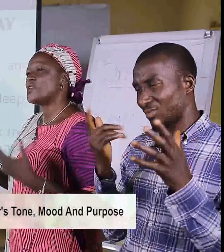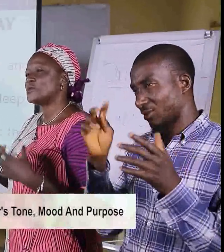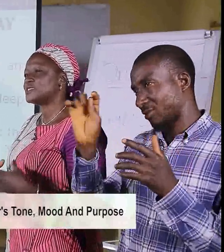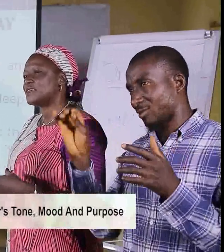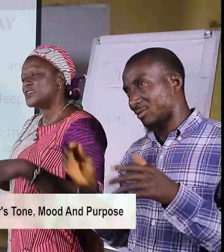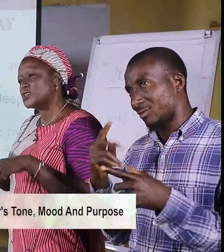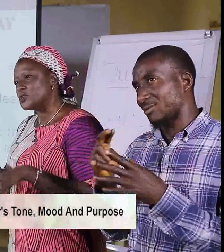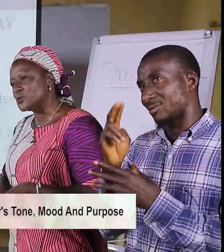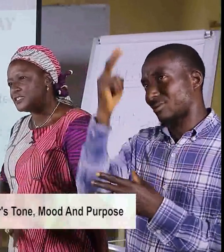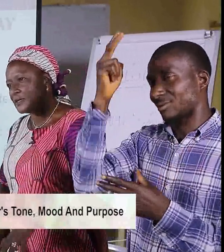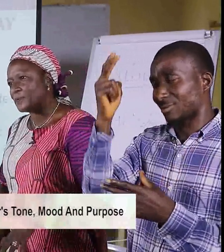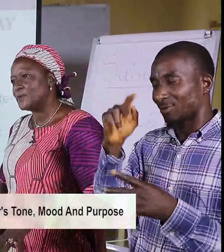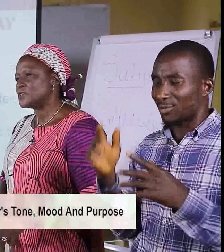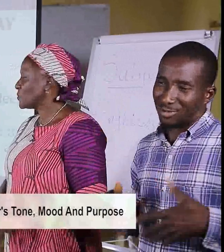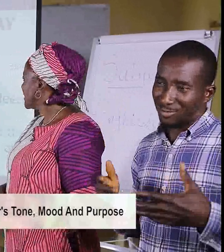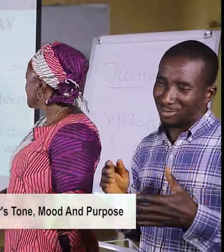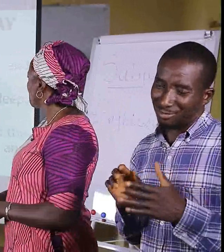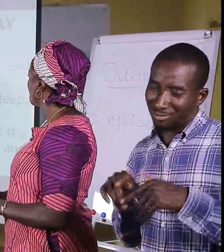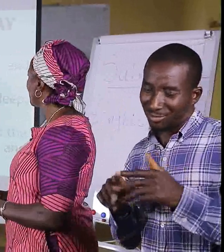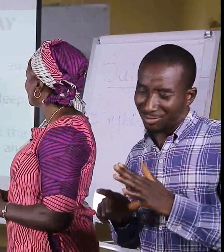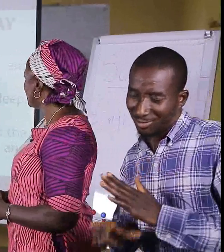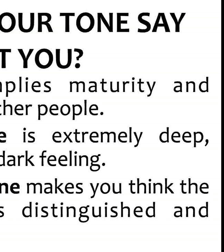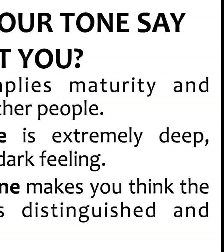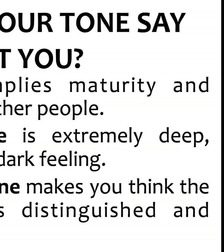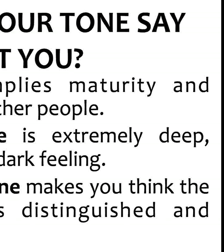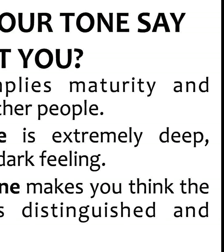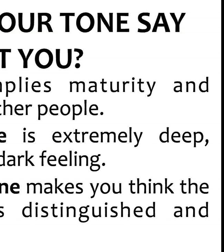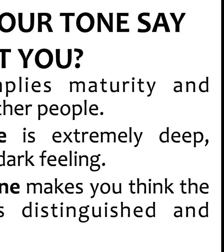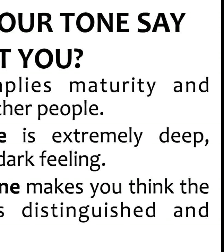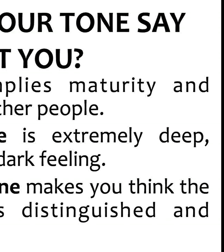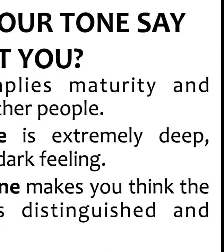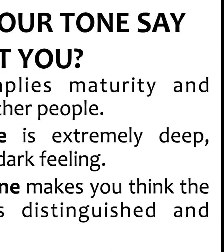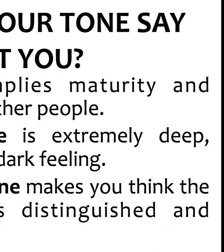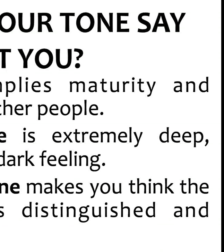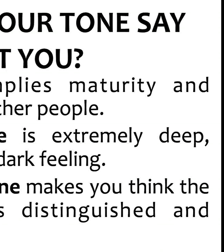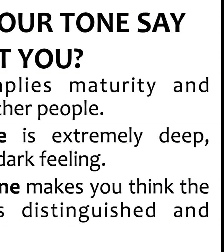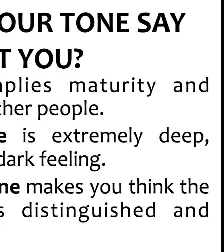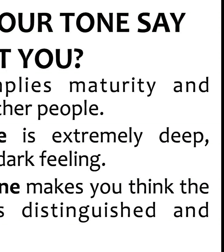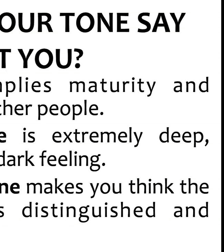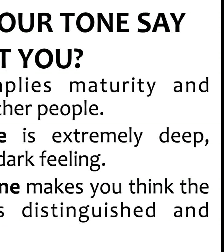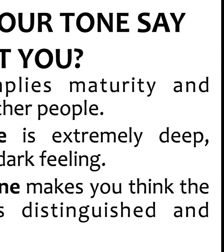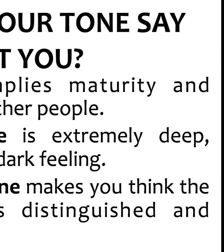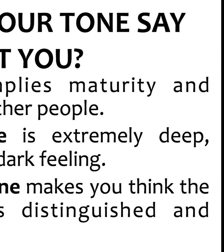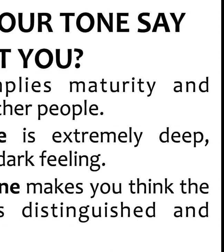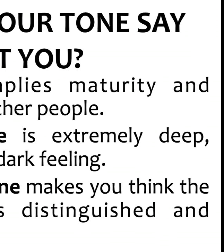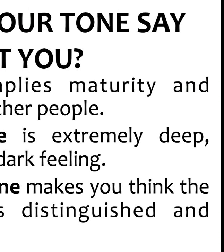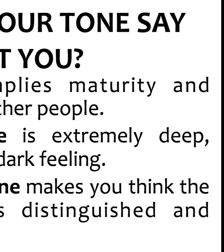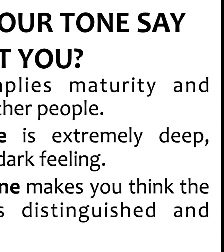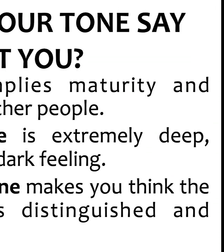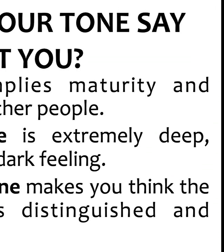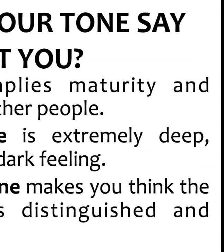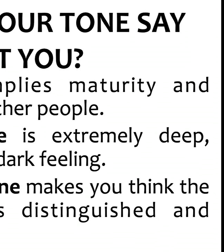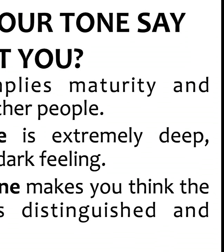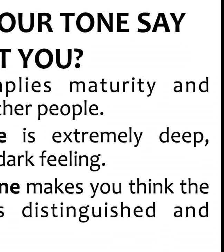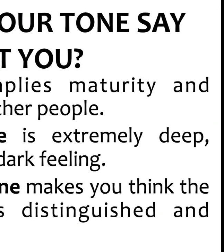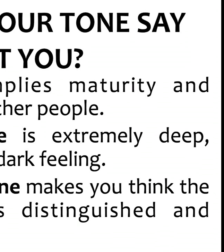But when you are sad, it goes deep. So that is what we have here. Number two, a firm, confident tone makes you